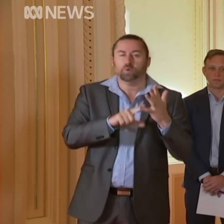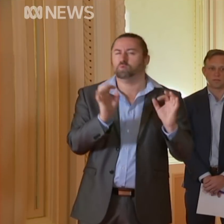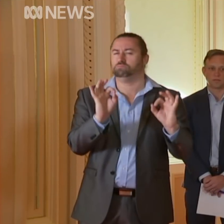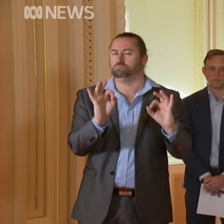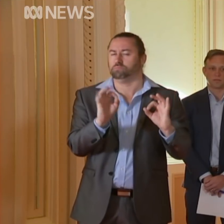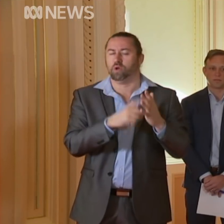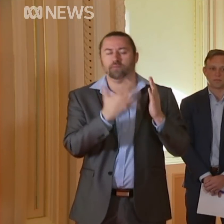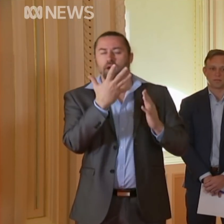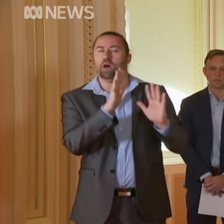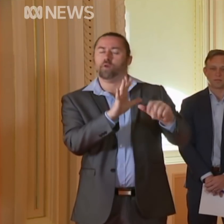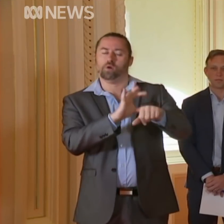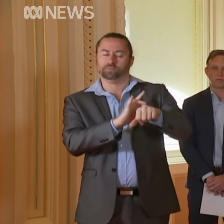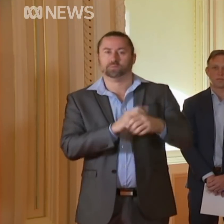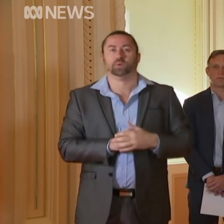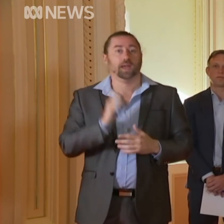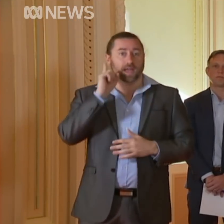and yesterday we tested